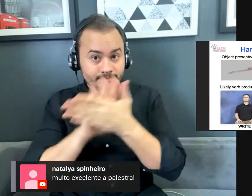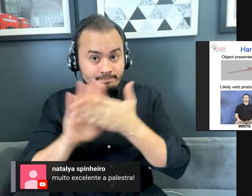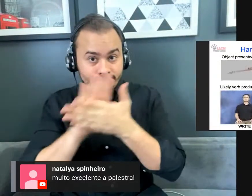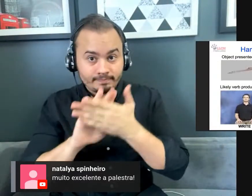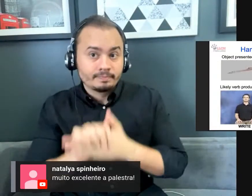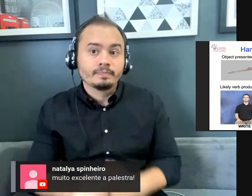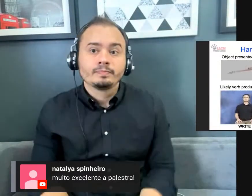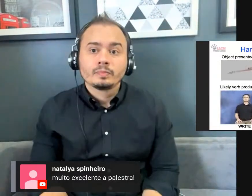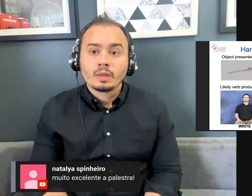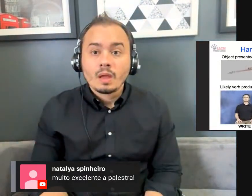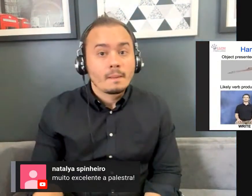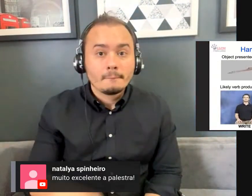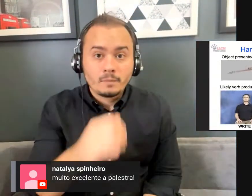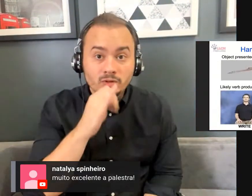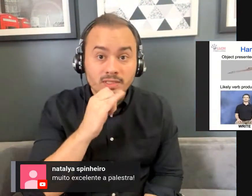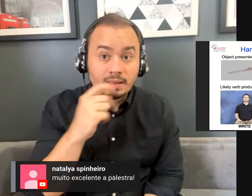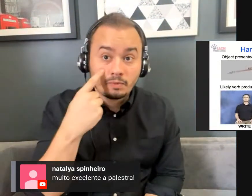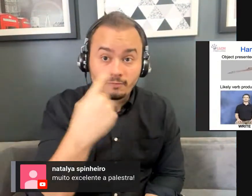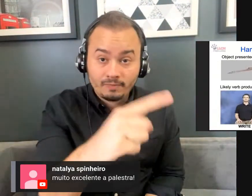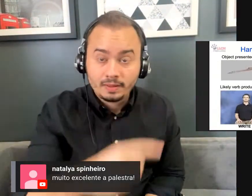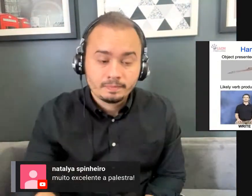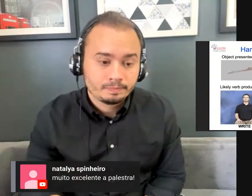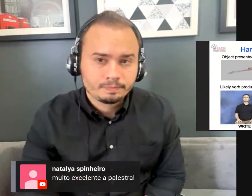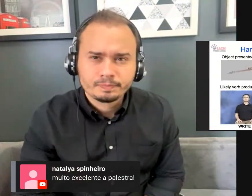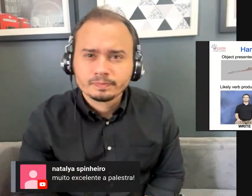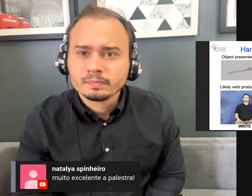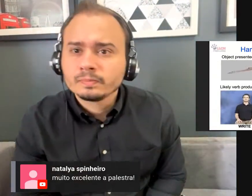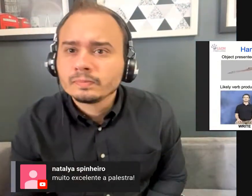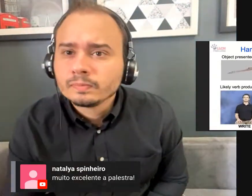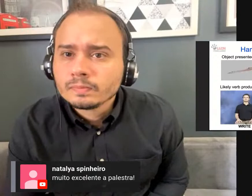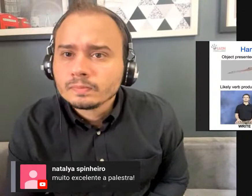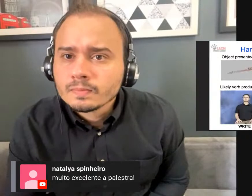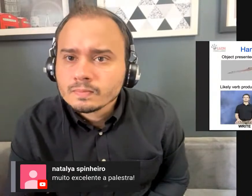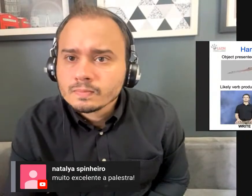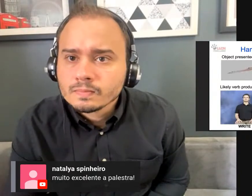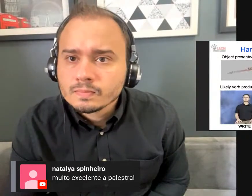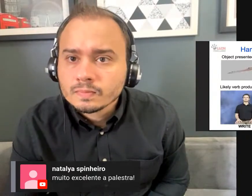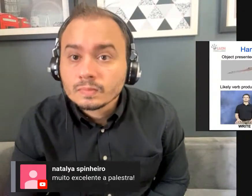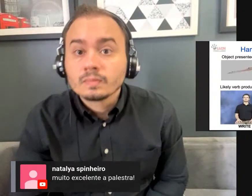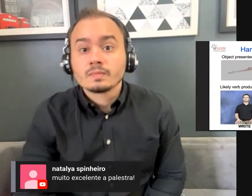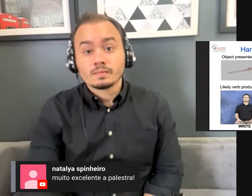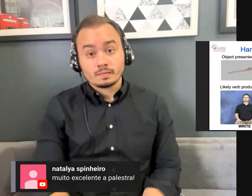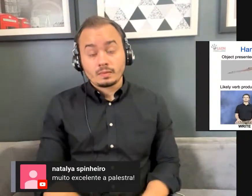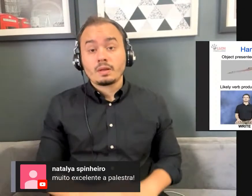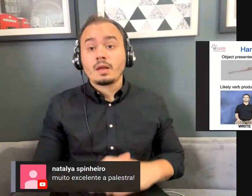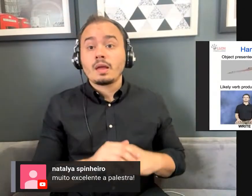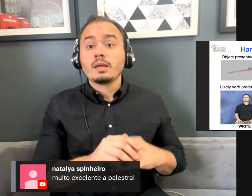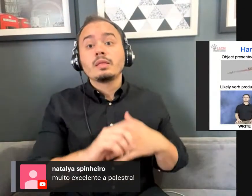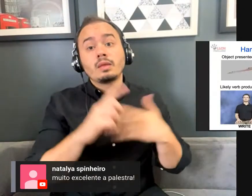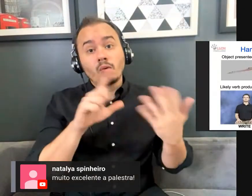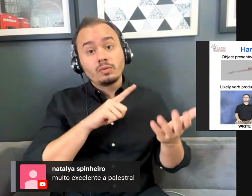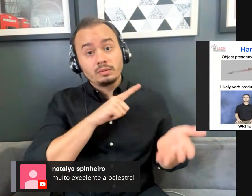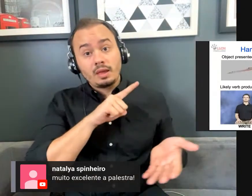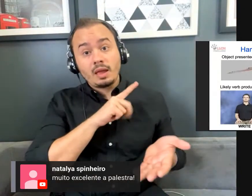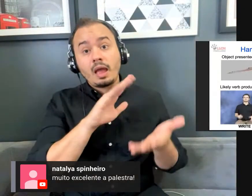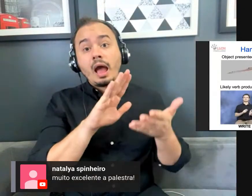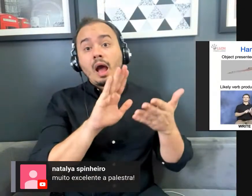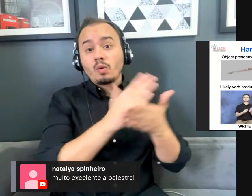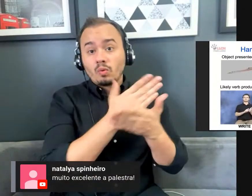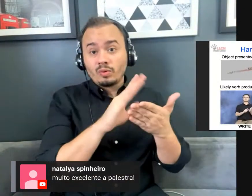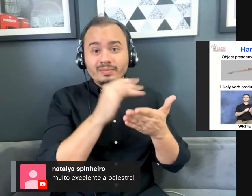like. So the object and then the likely verb that would be produced in ASL. So we have